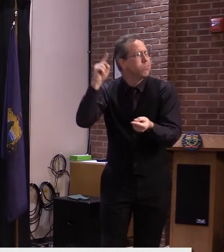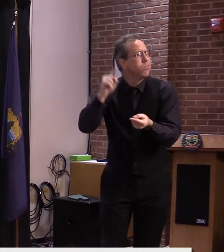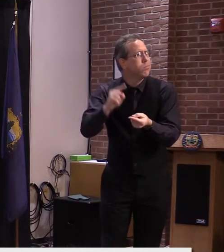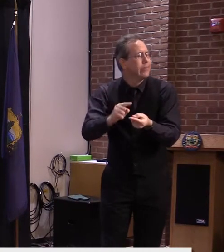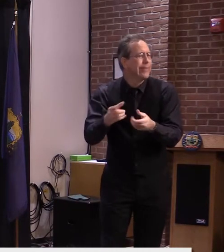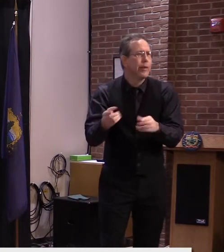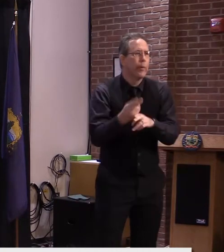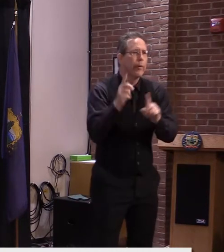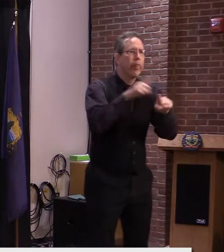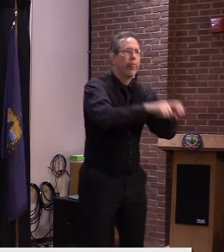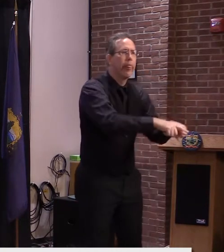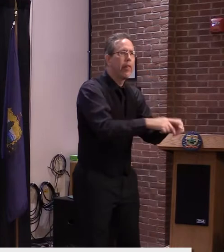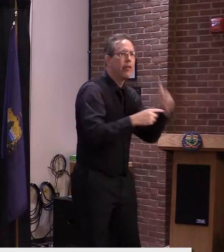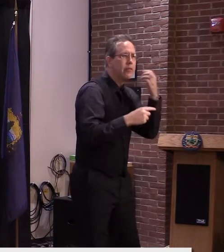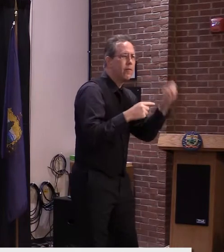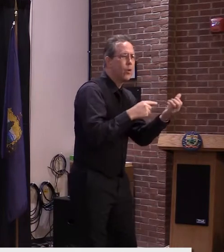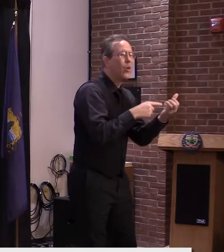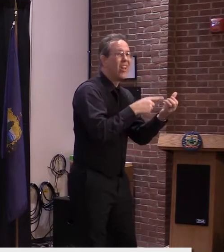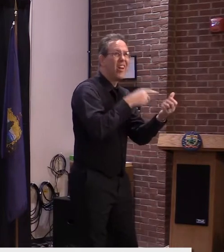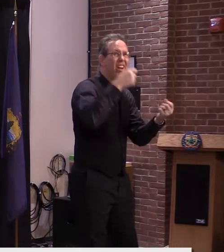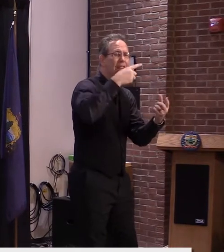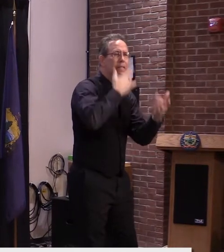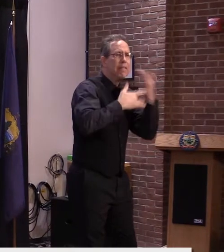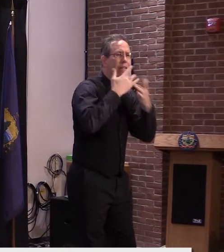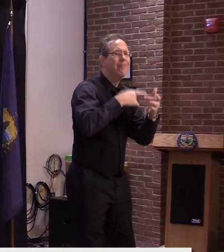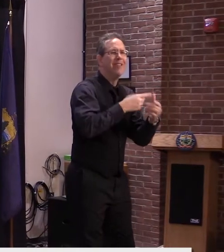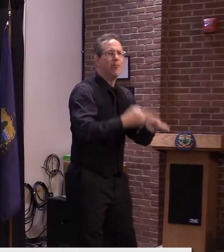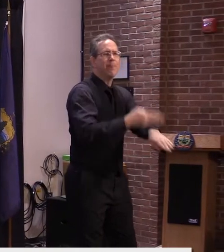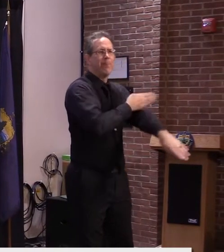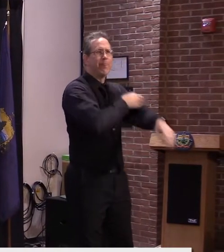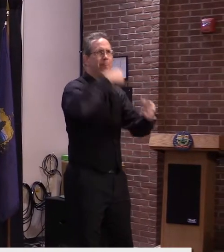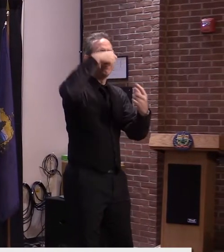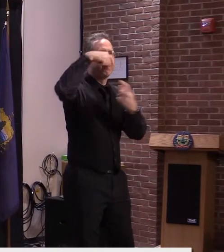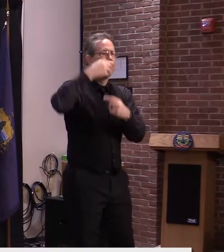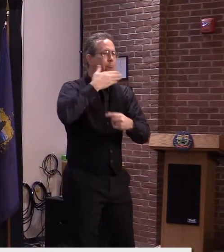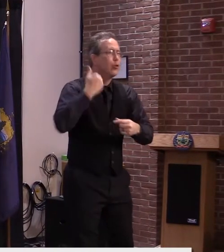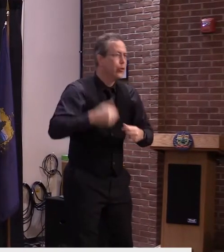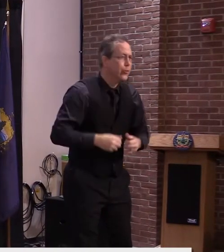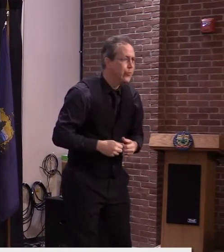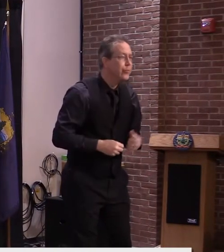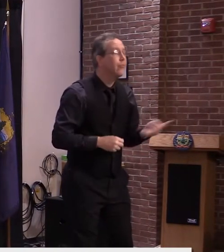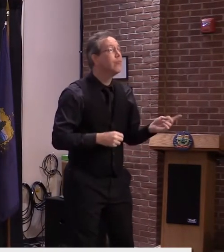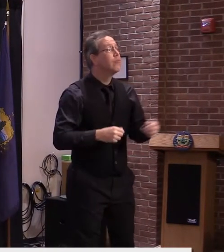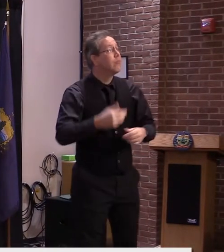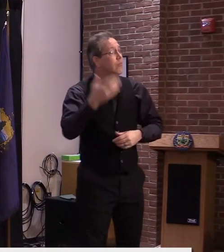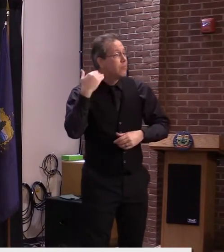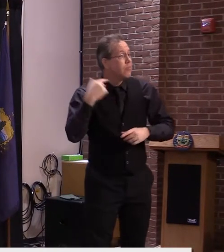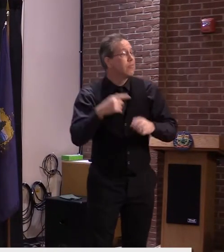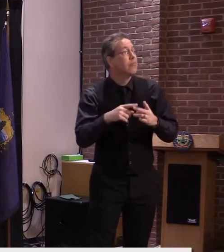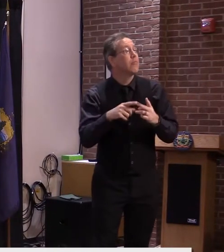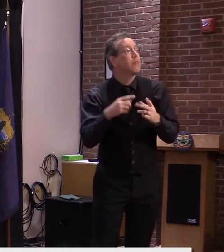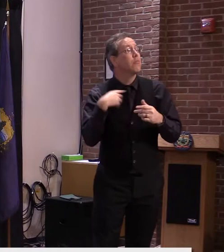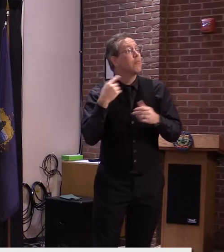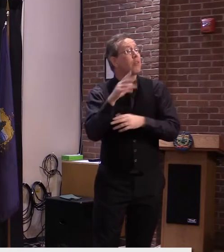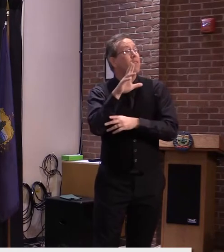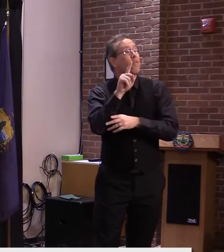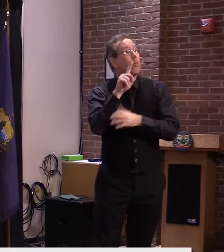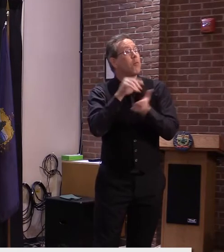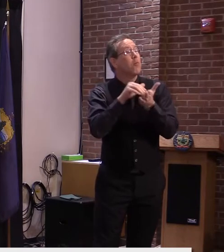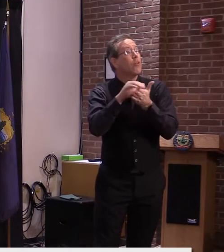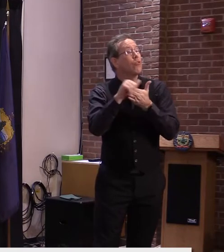in my budget address that invests over $50 million in ARPA capital funds to build more towers and